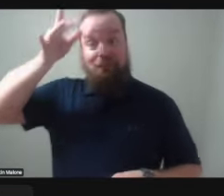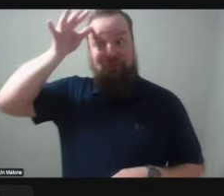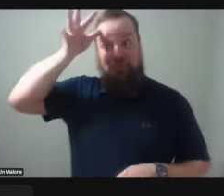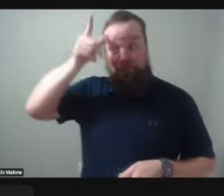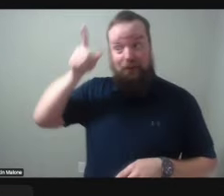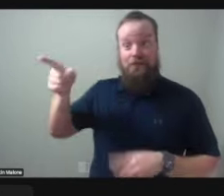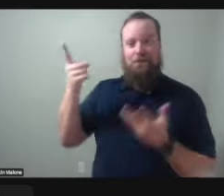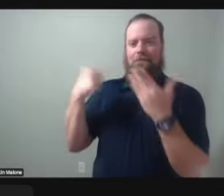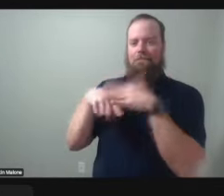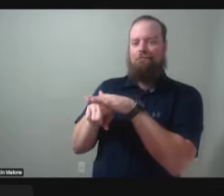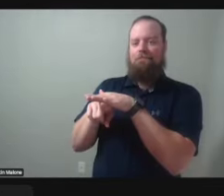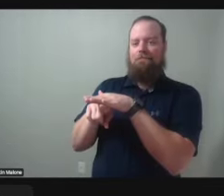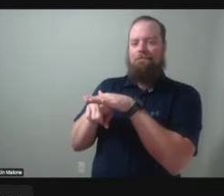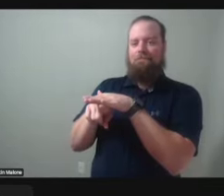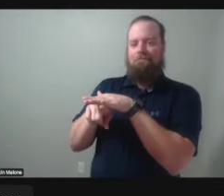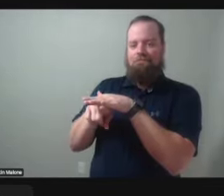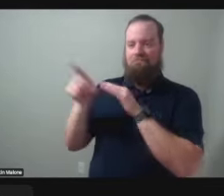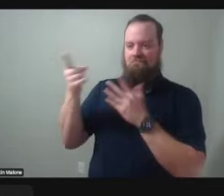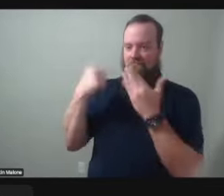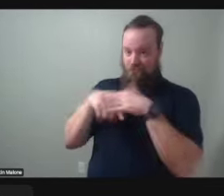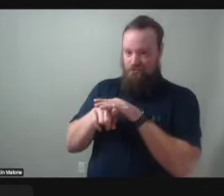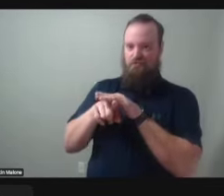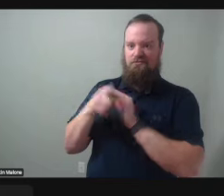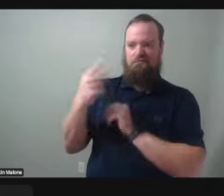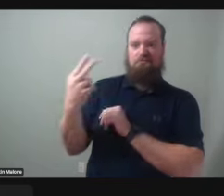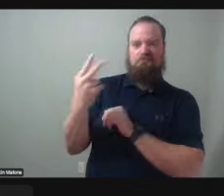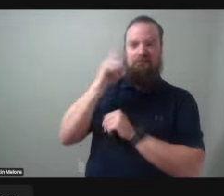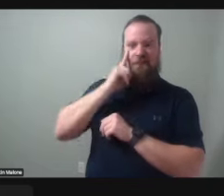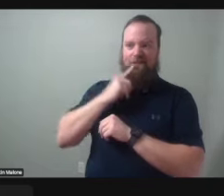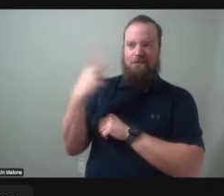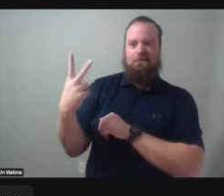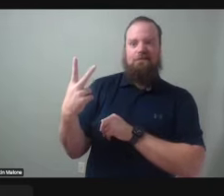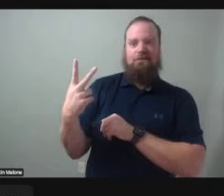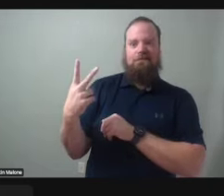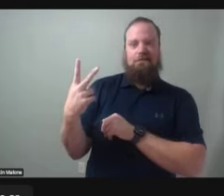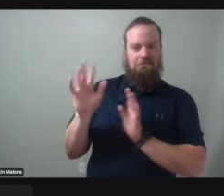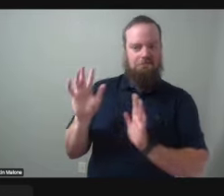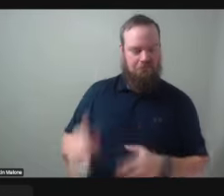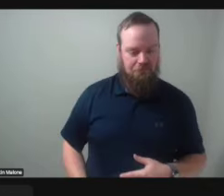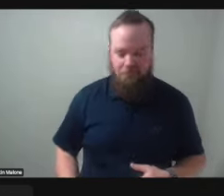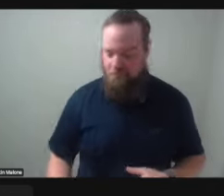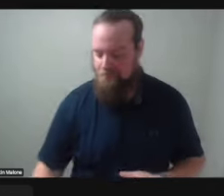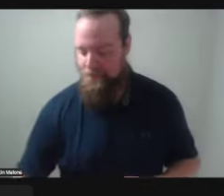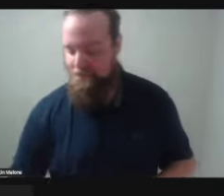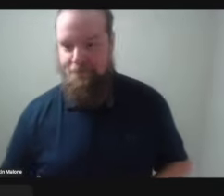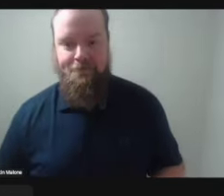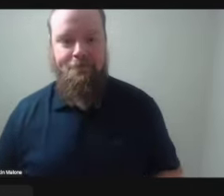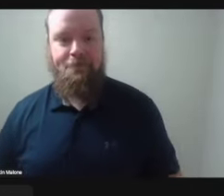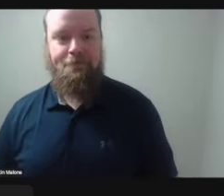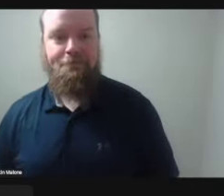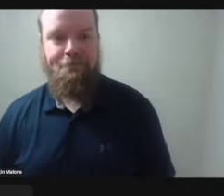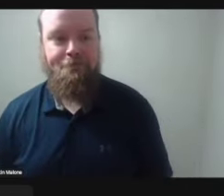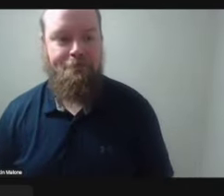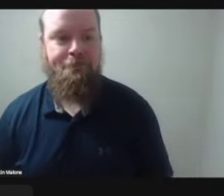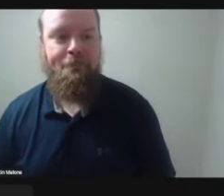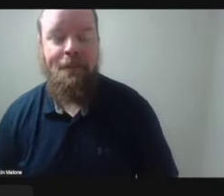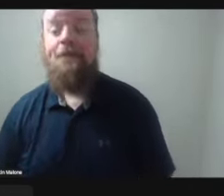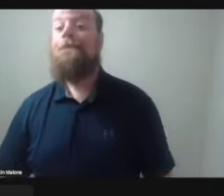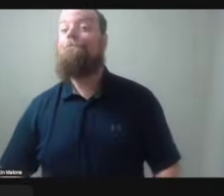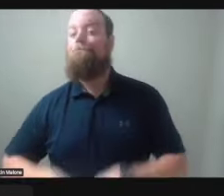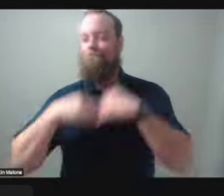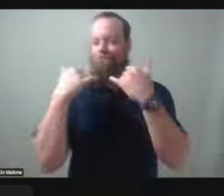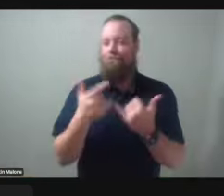first example, and there in my program we had 30 deaf and hard of hearing students. My father, unfortunately,